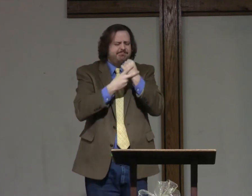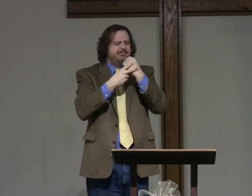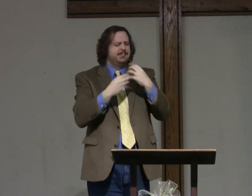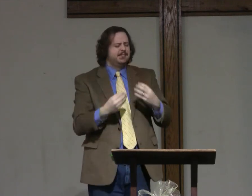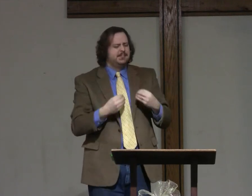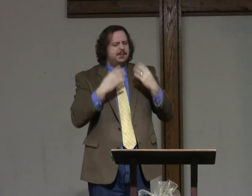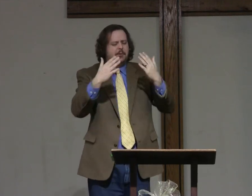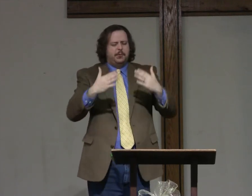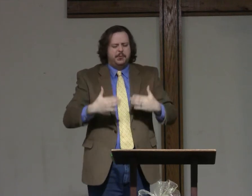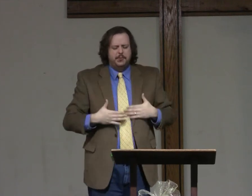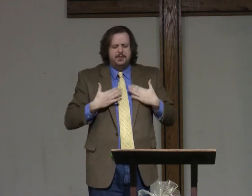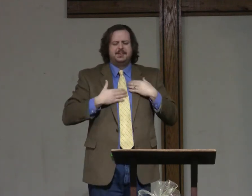the Savior,